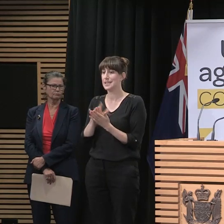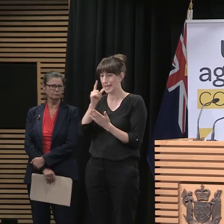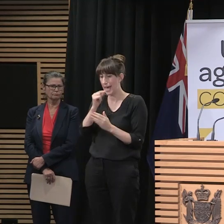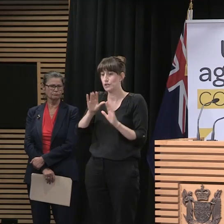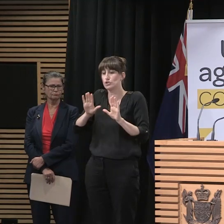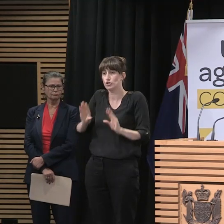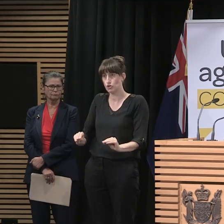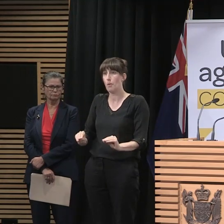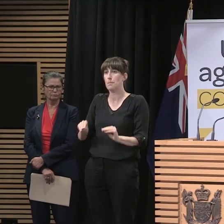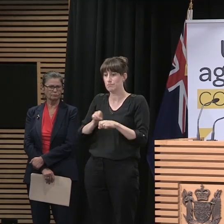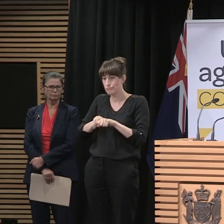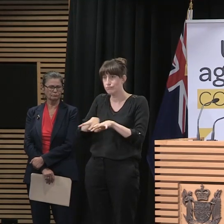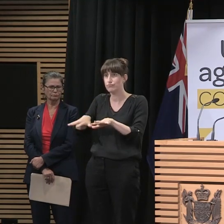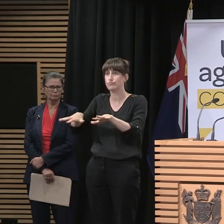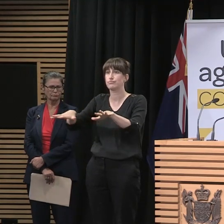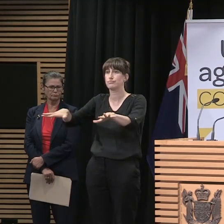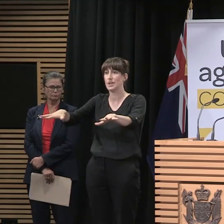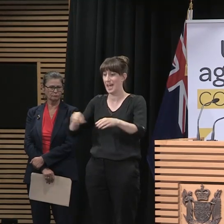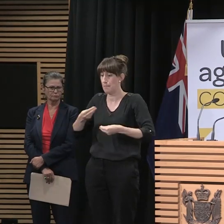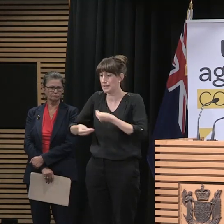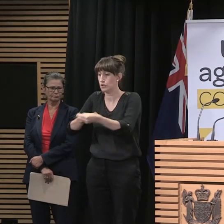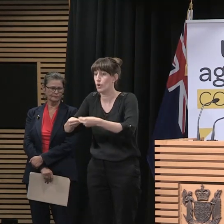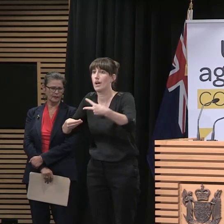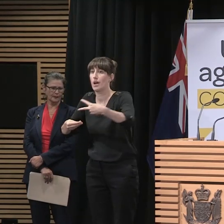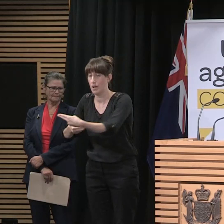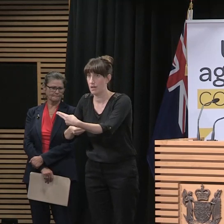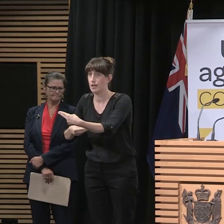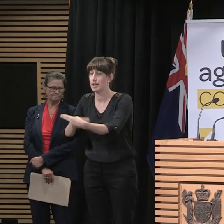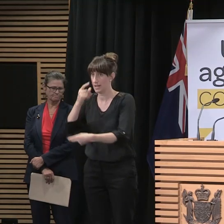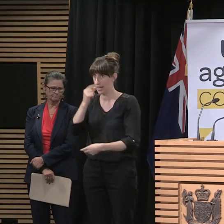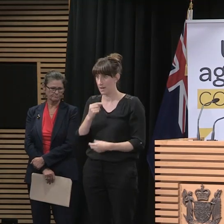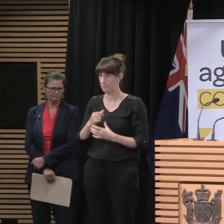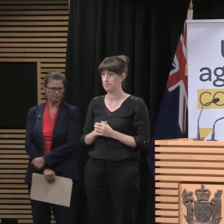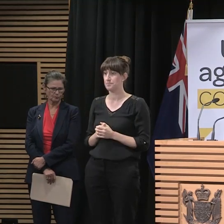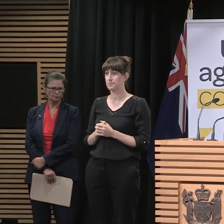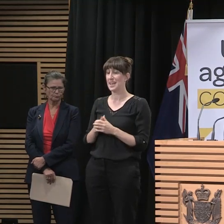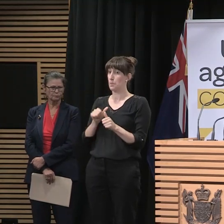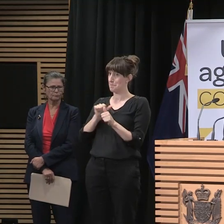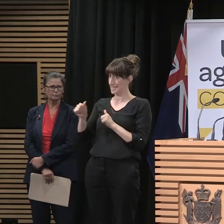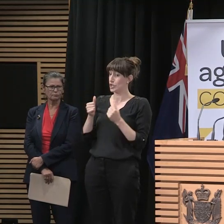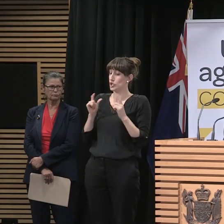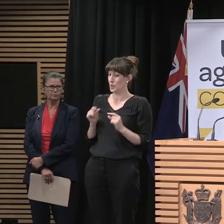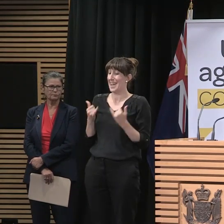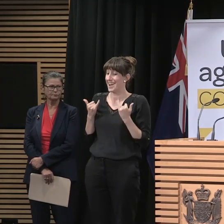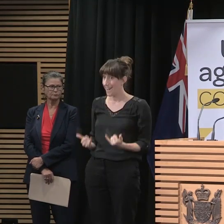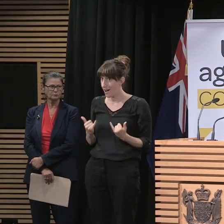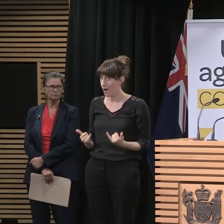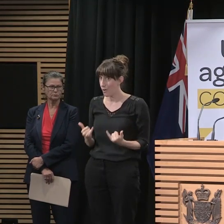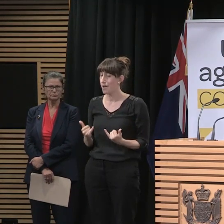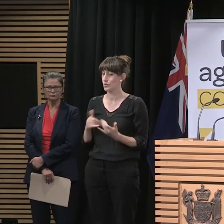transmission. This will require all our efforts, and I strongly urge all New Zealanders to play their